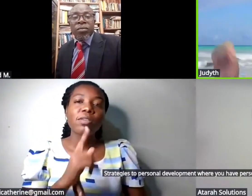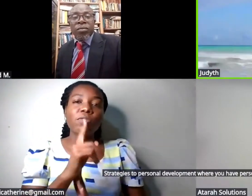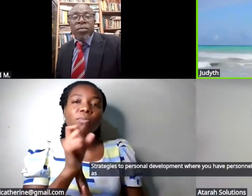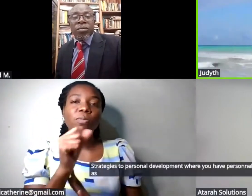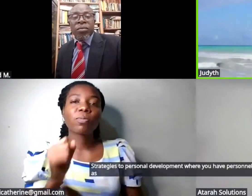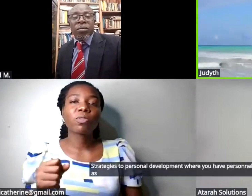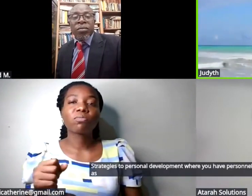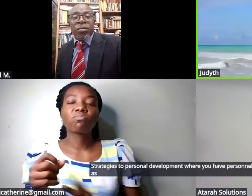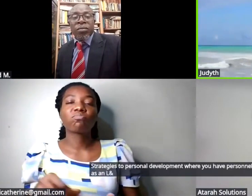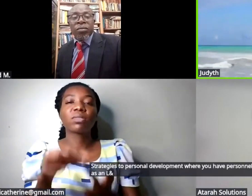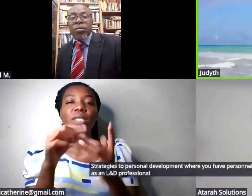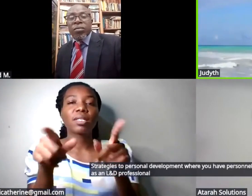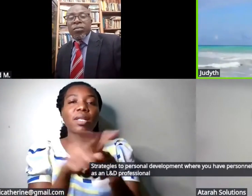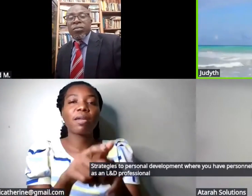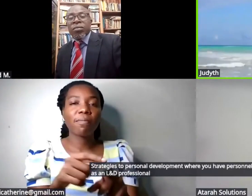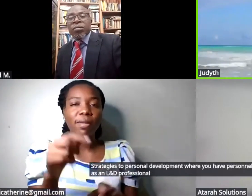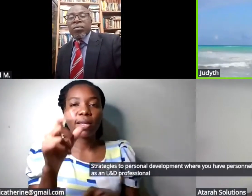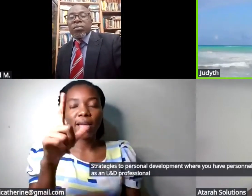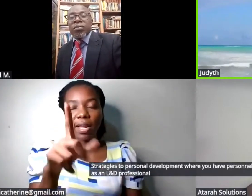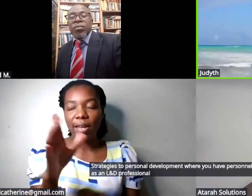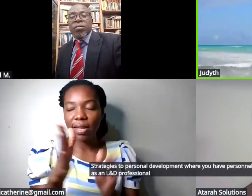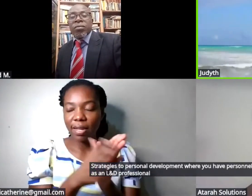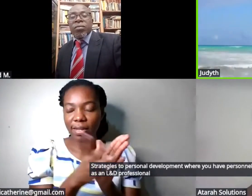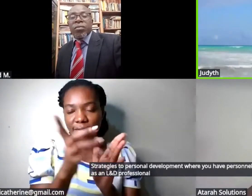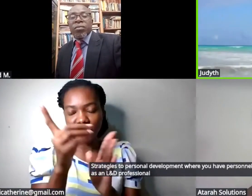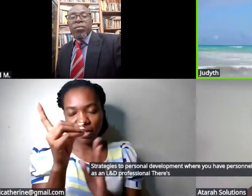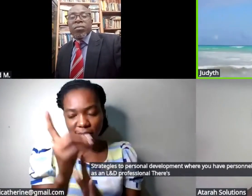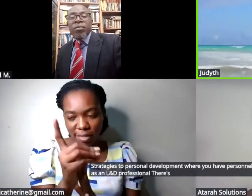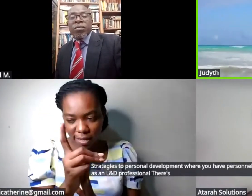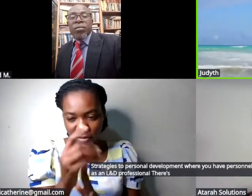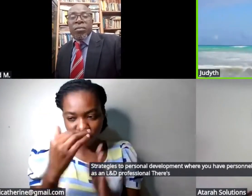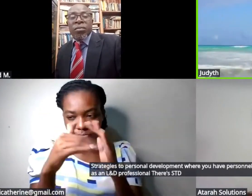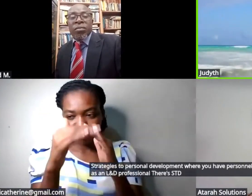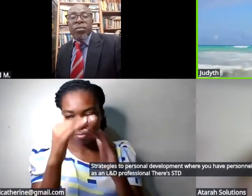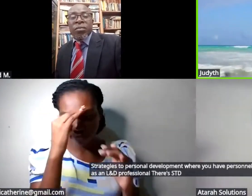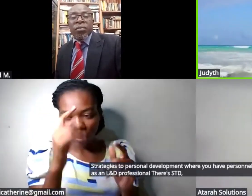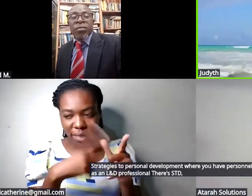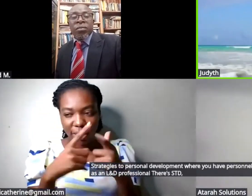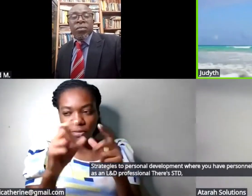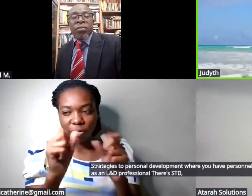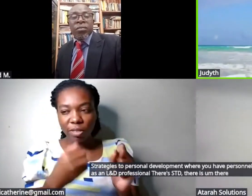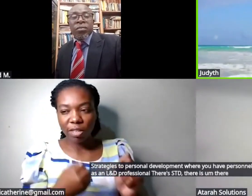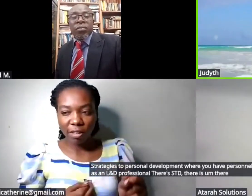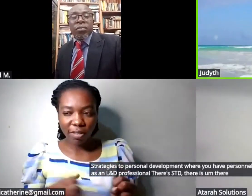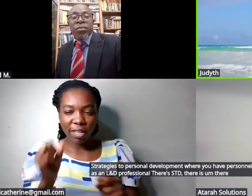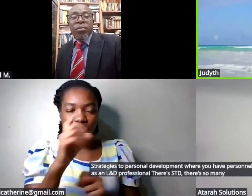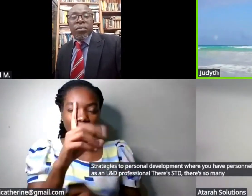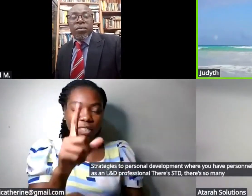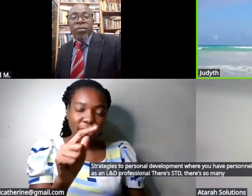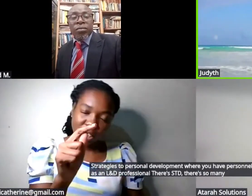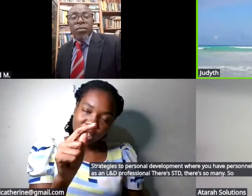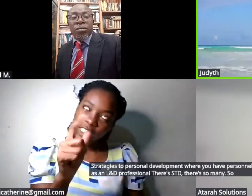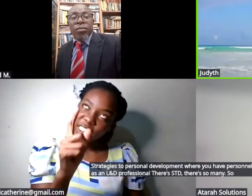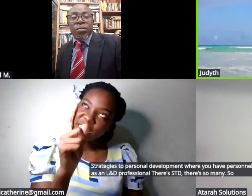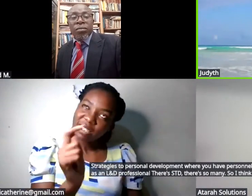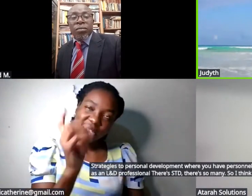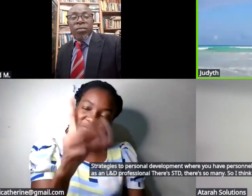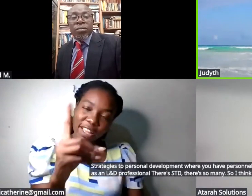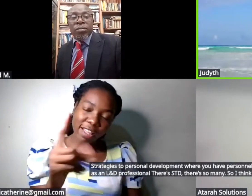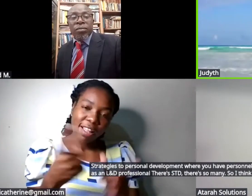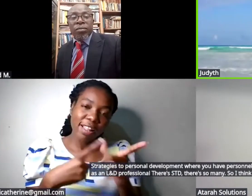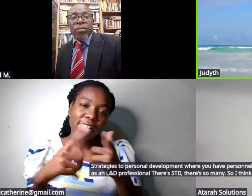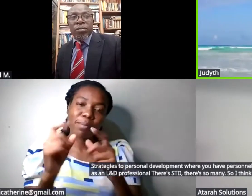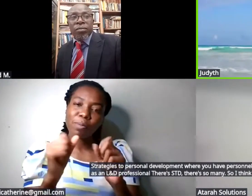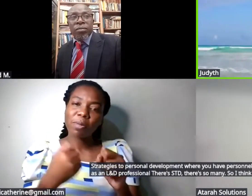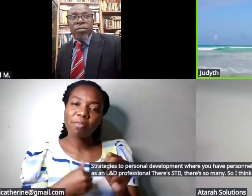L&D professional. There's ASTD, there's so many. So I think it starts with, what